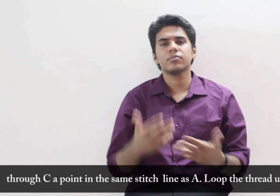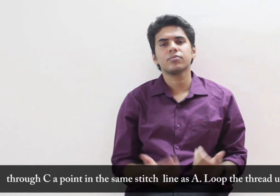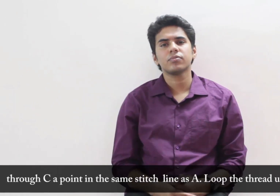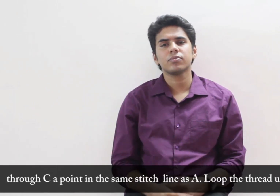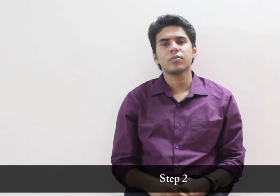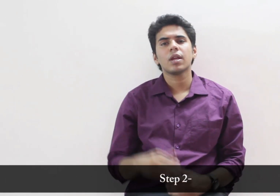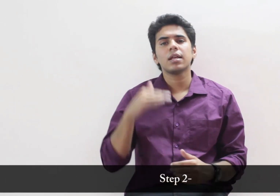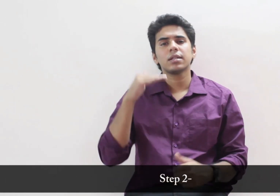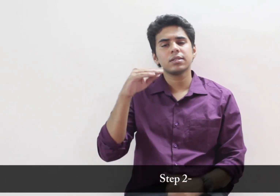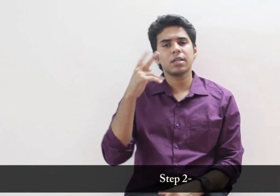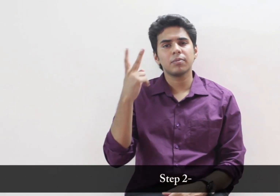Step 2.